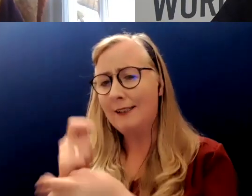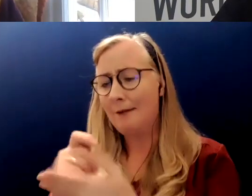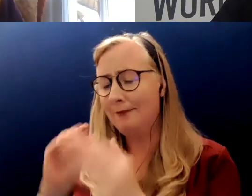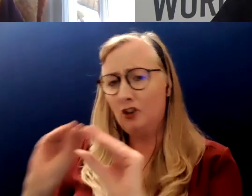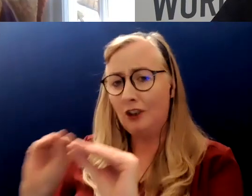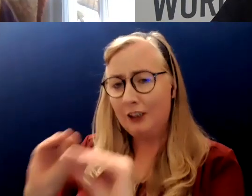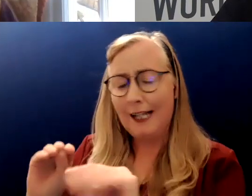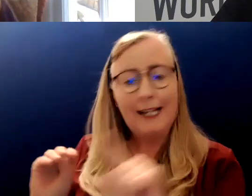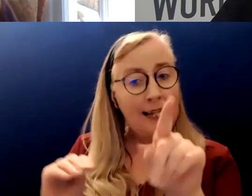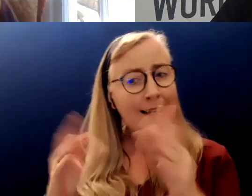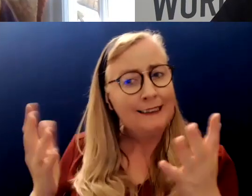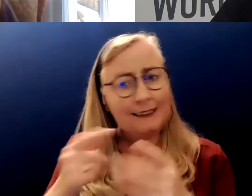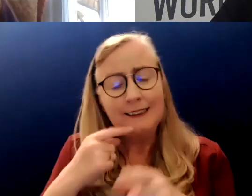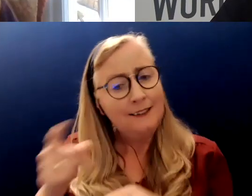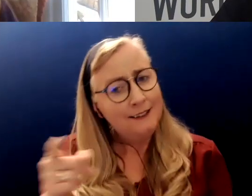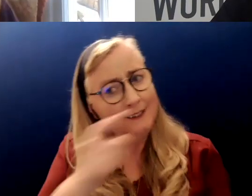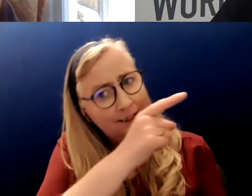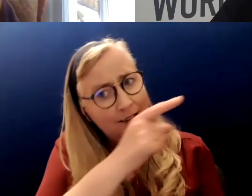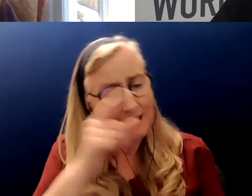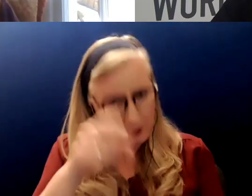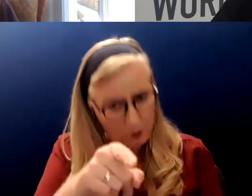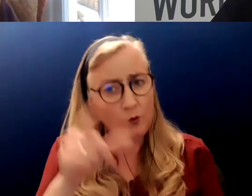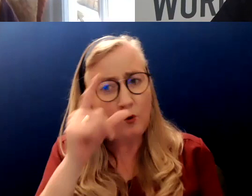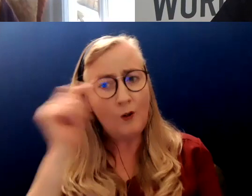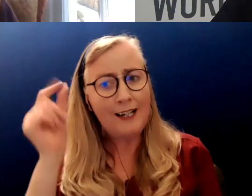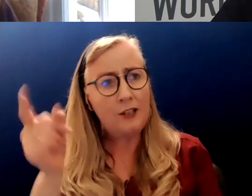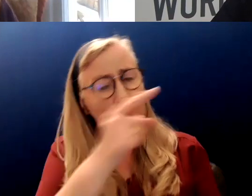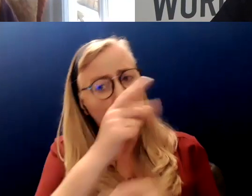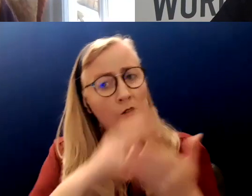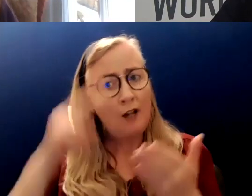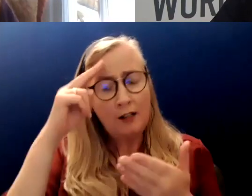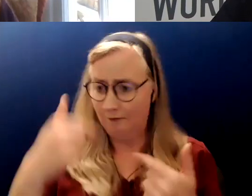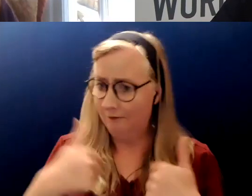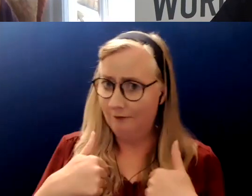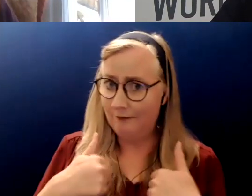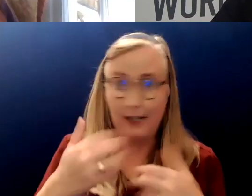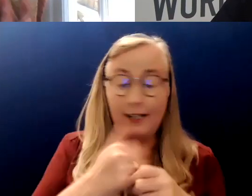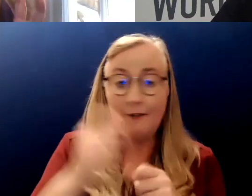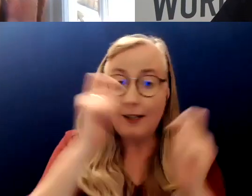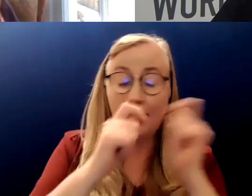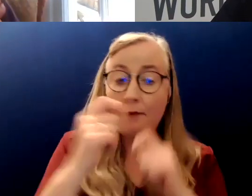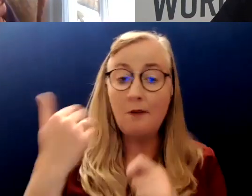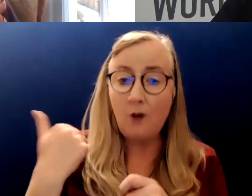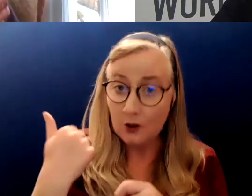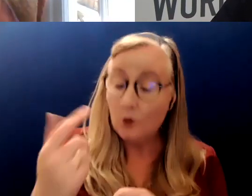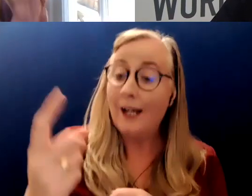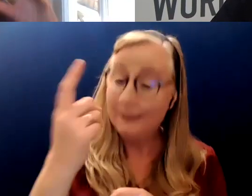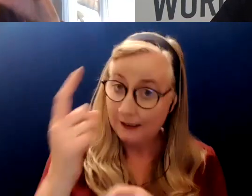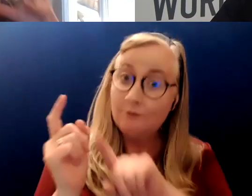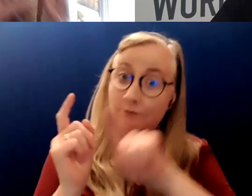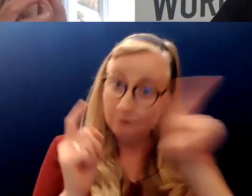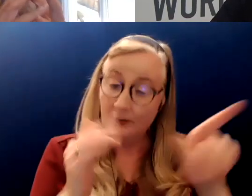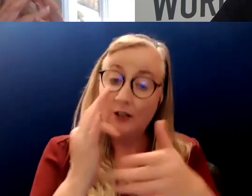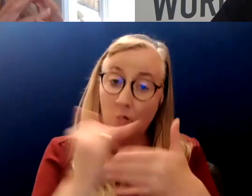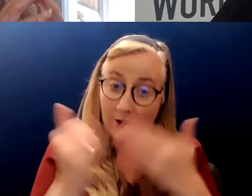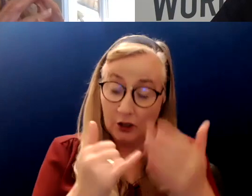encouraged me to go up and do graduate work at Gallaudet University, which I had never considered before. So I did that for a few years. And again, I'm in the